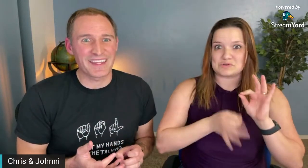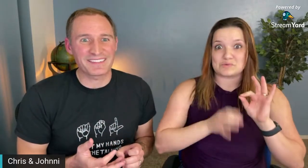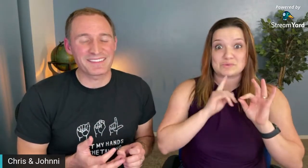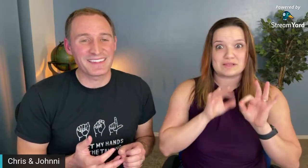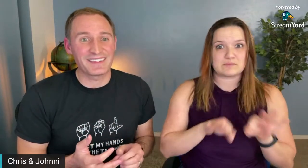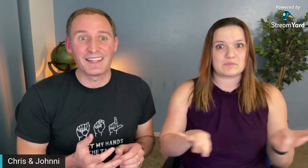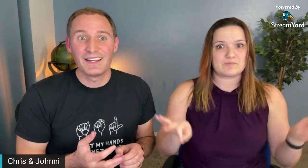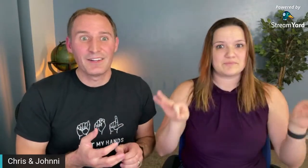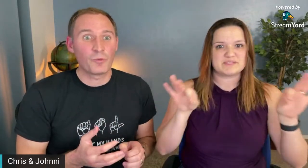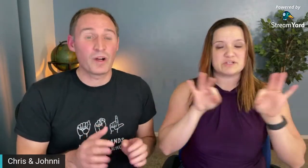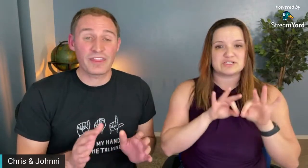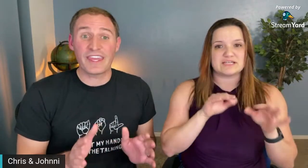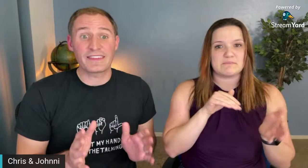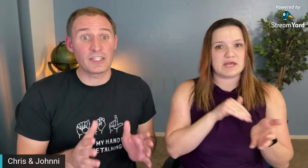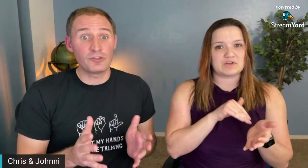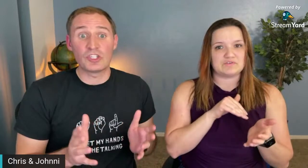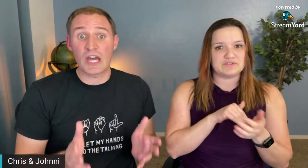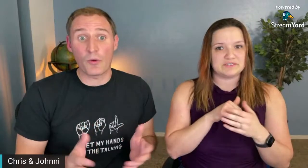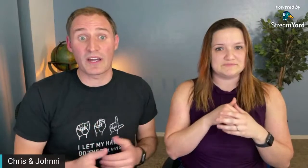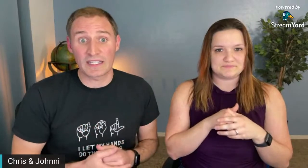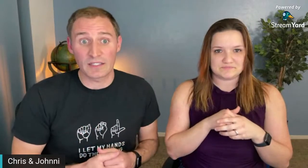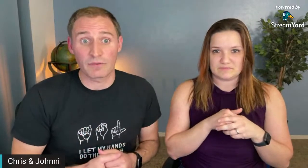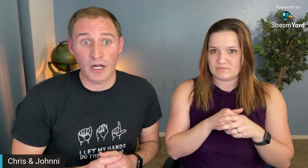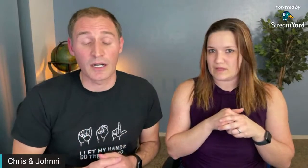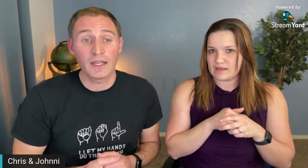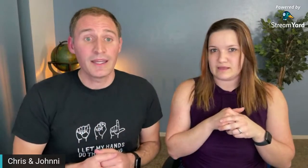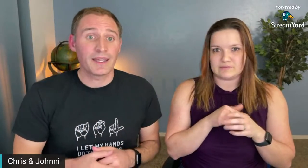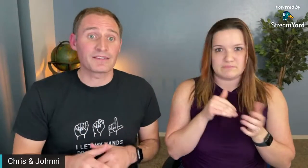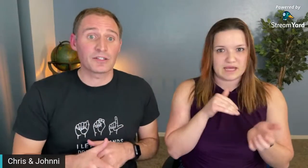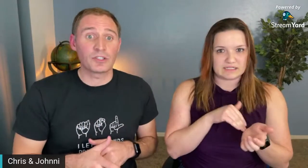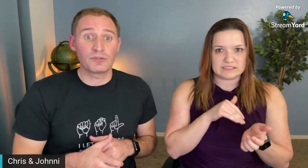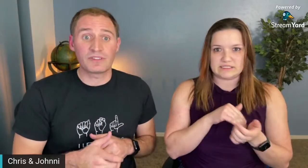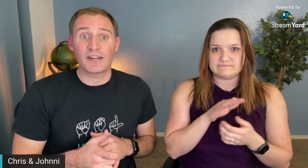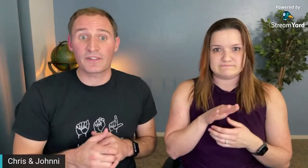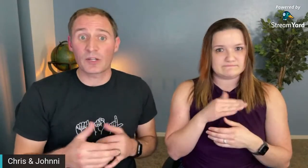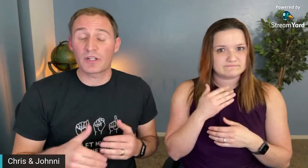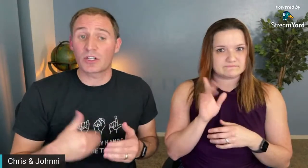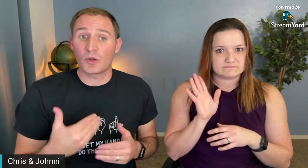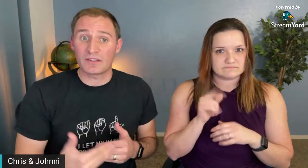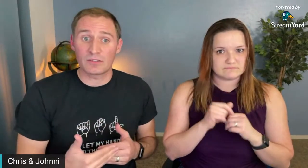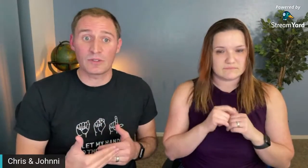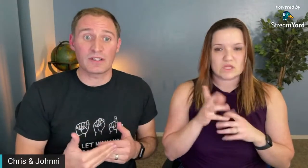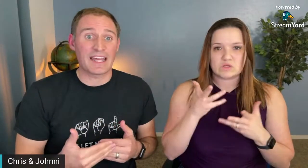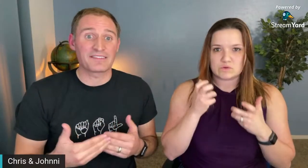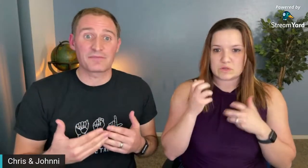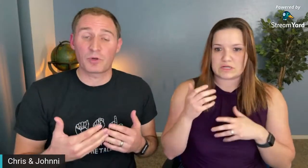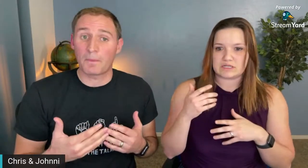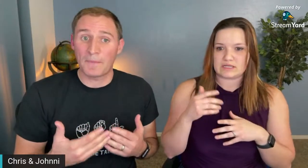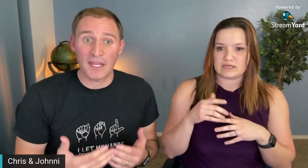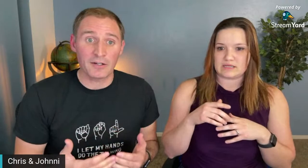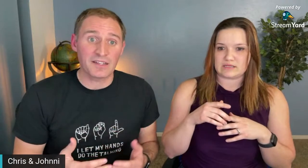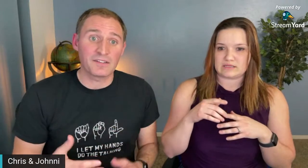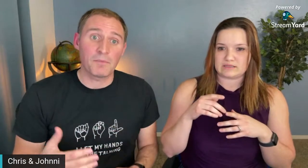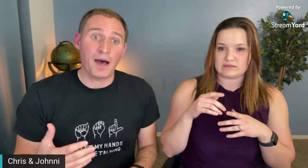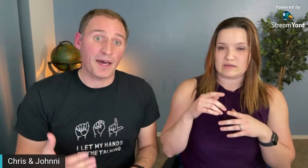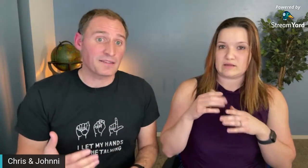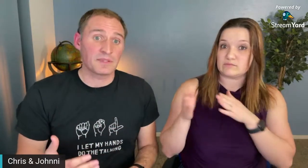that's one thing that you do not want to get wrong. And so you definitely want to go into it as prepared as you possibly